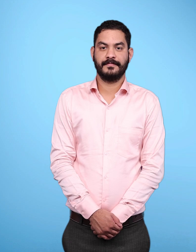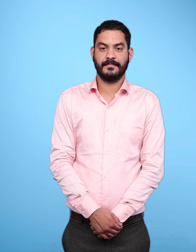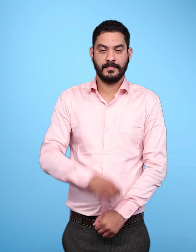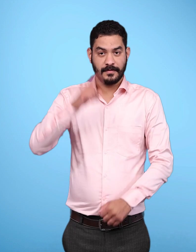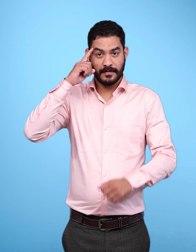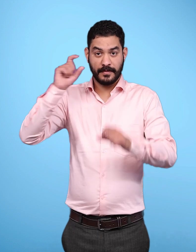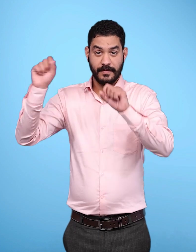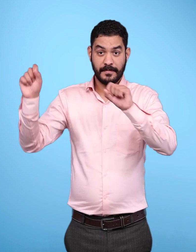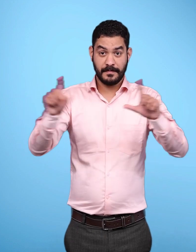Imagine